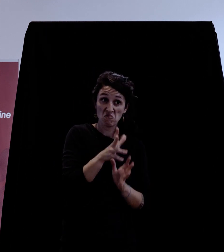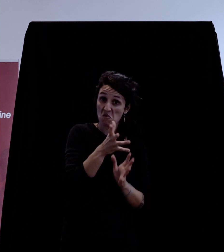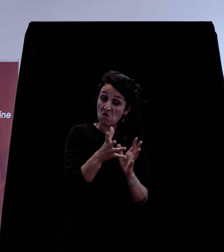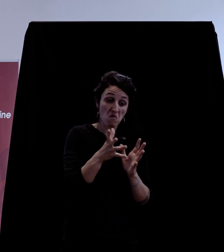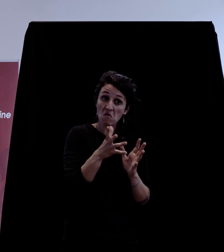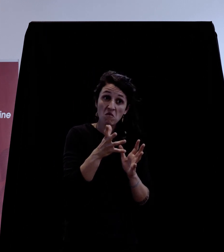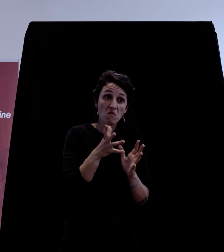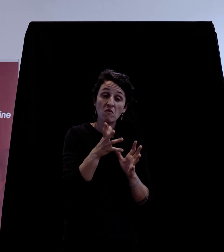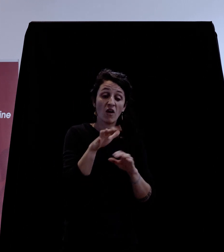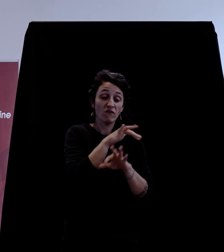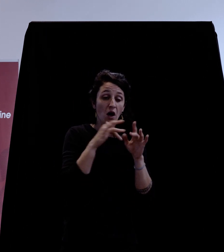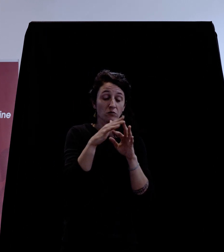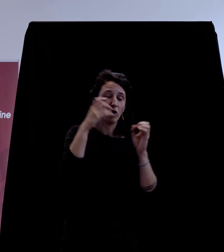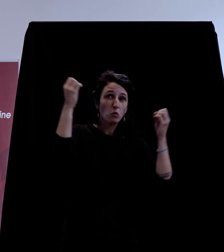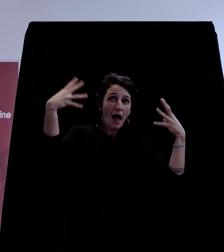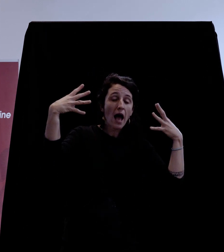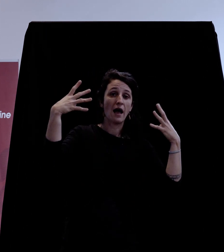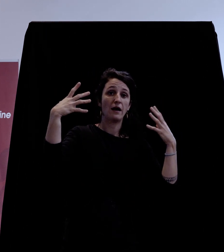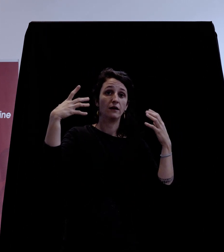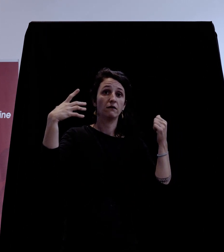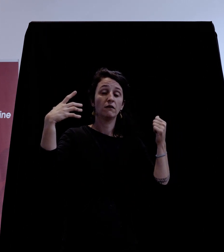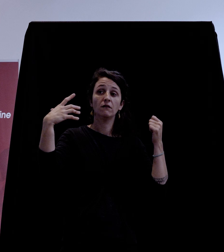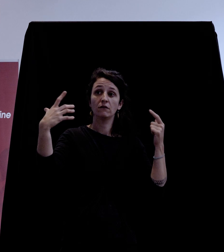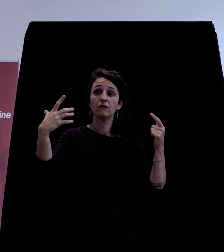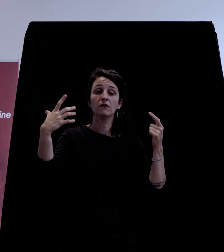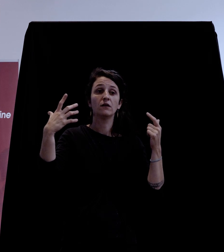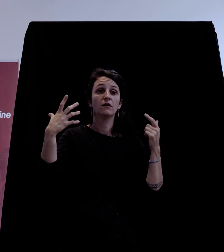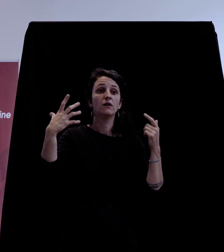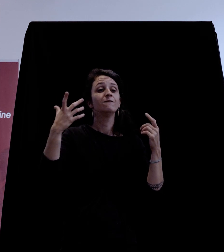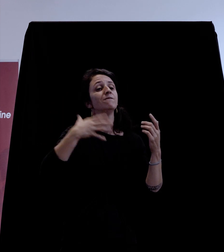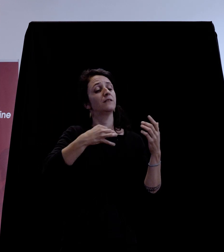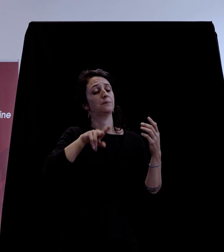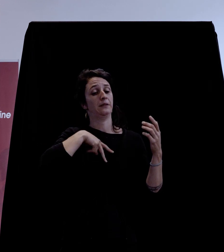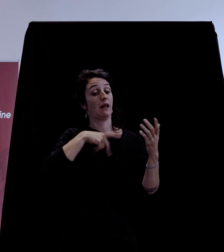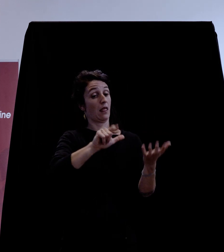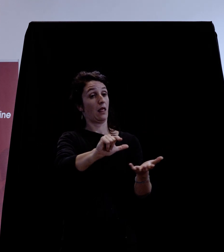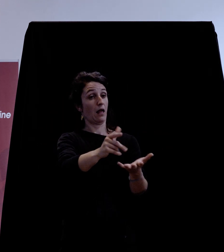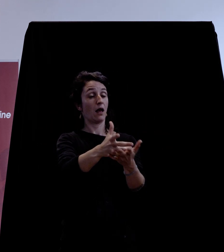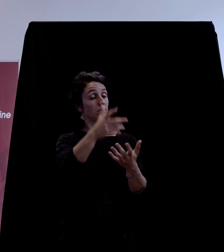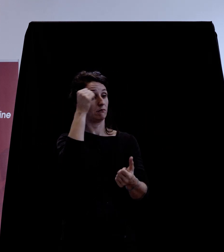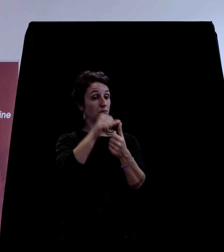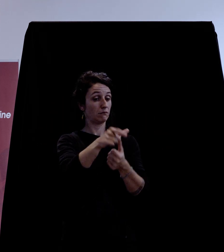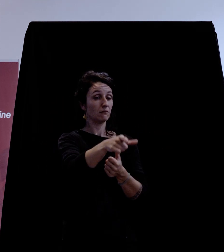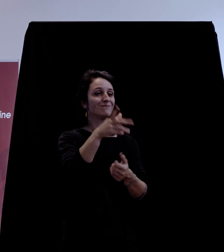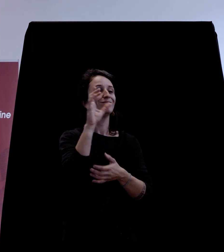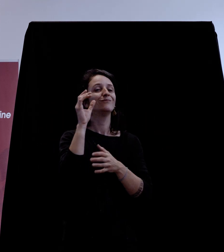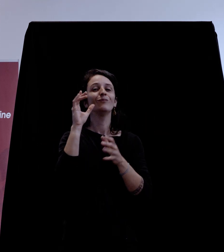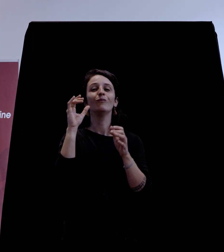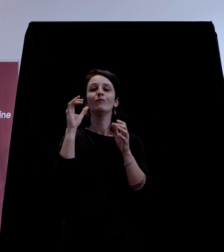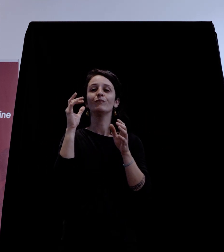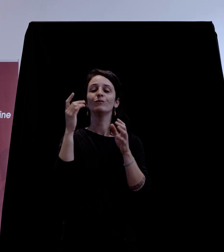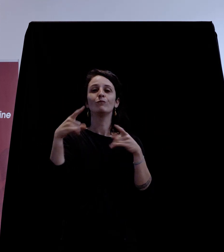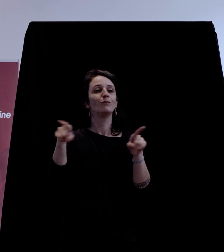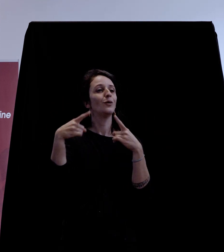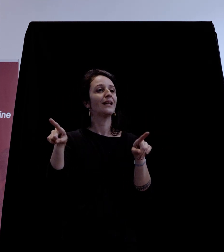there, they said, get a music box and play music for him and hold his hand. And that's comforting